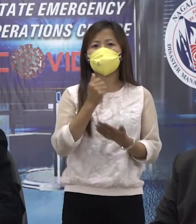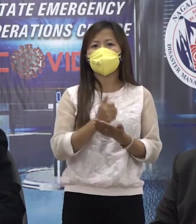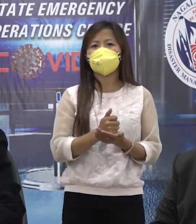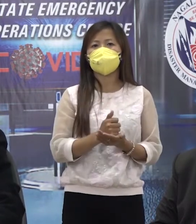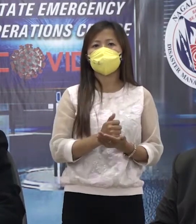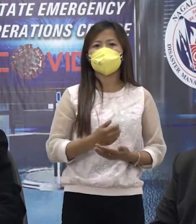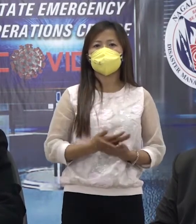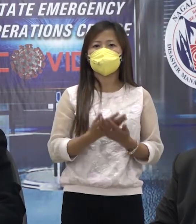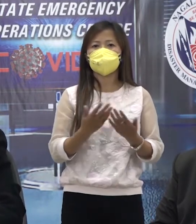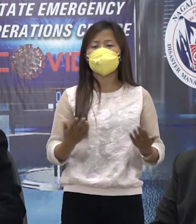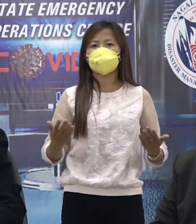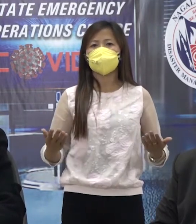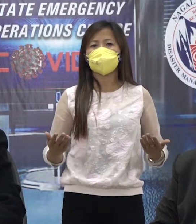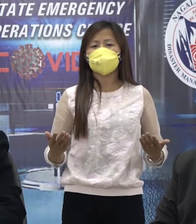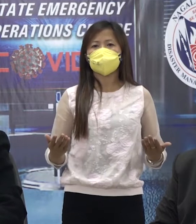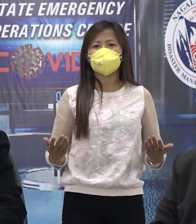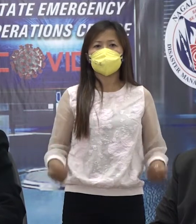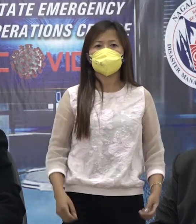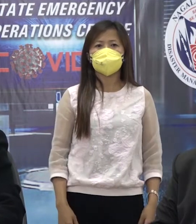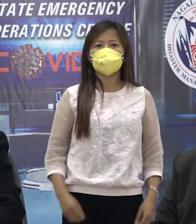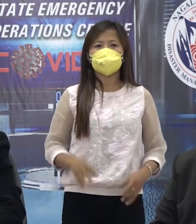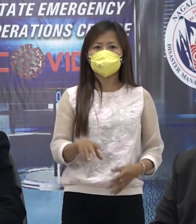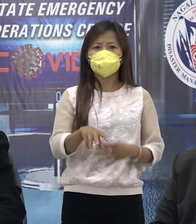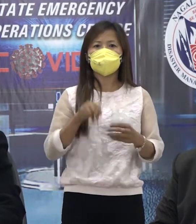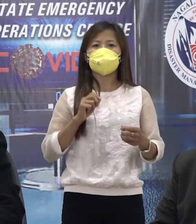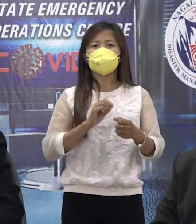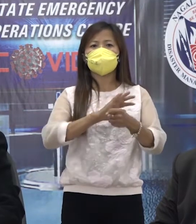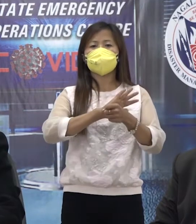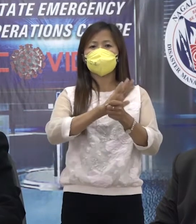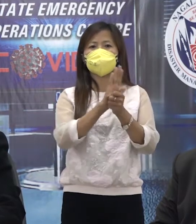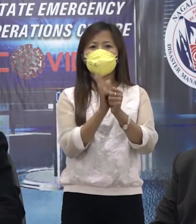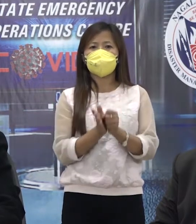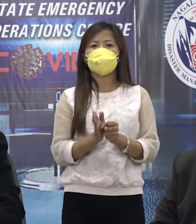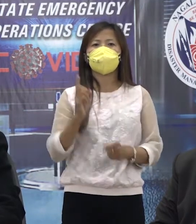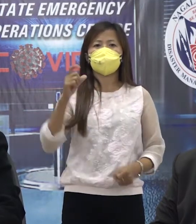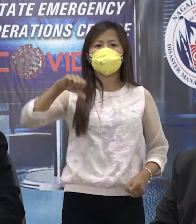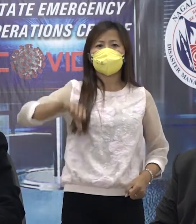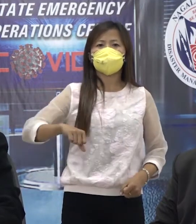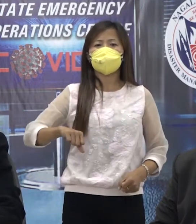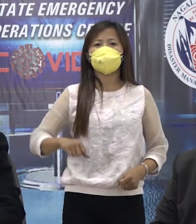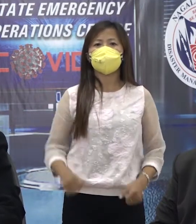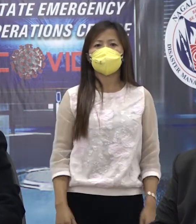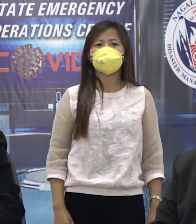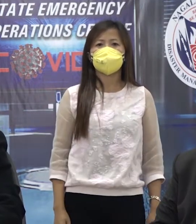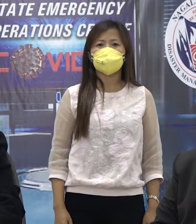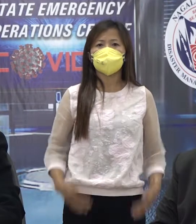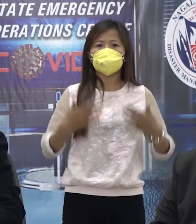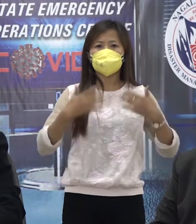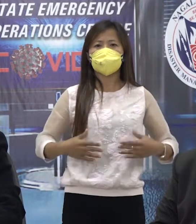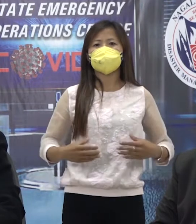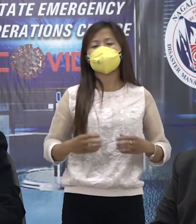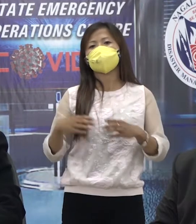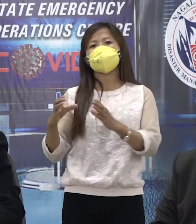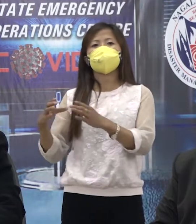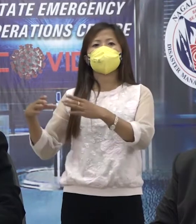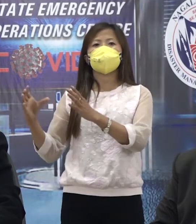in order to facilitate surveillance to tackle the COVID-19 pandemic, the Health